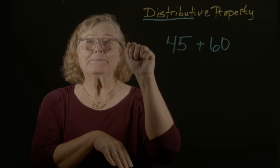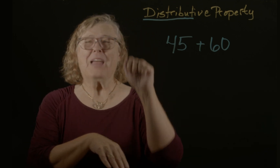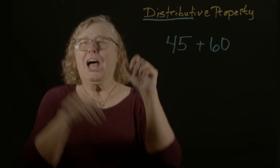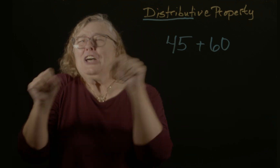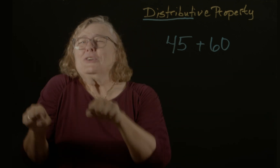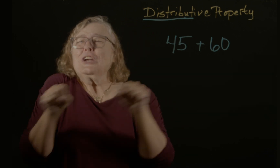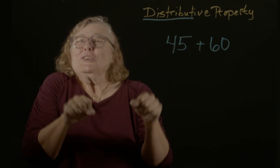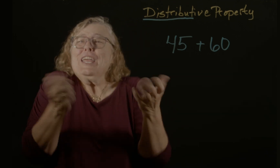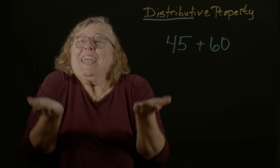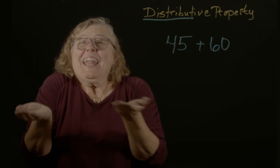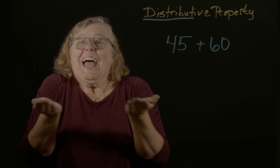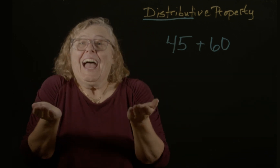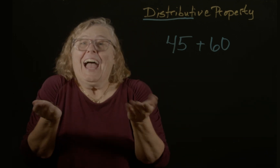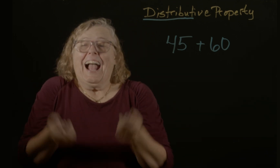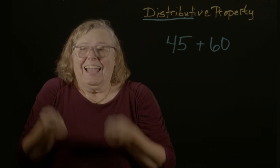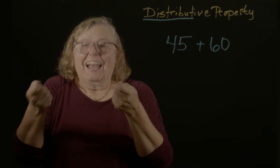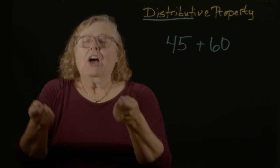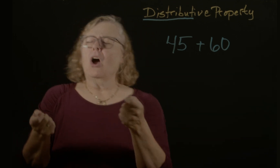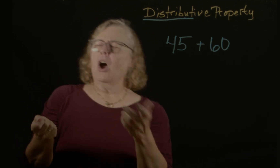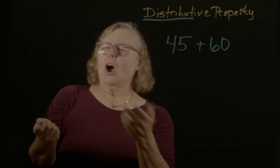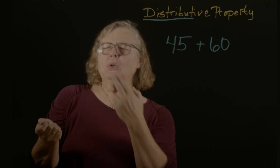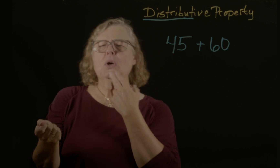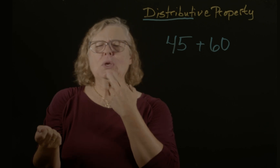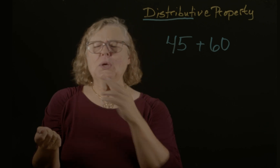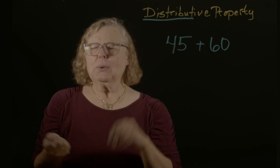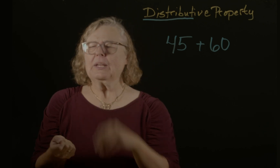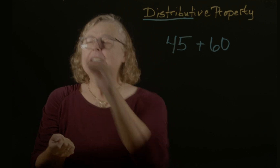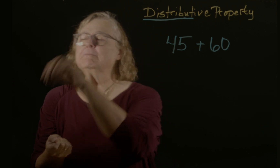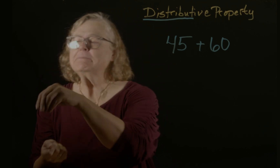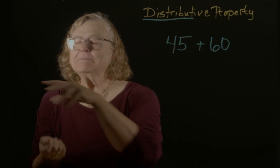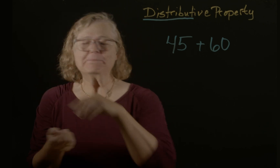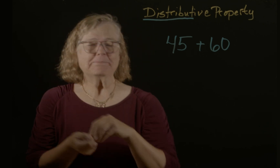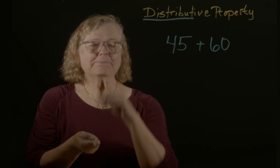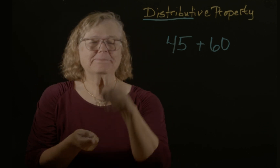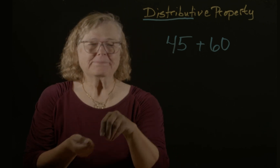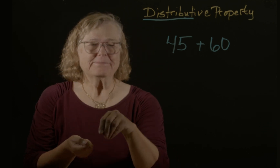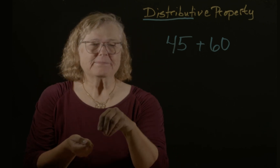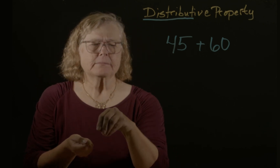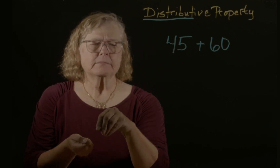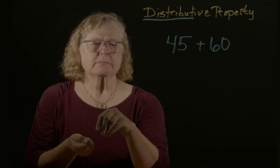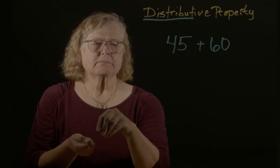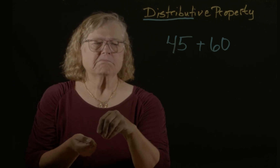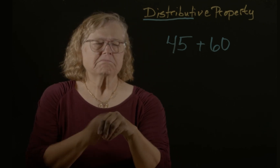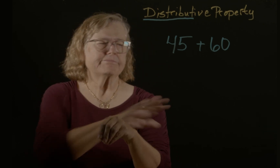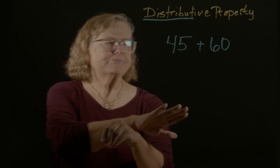What if you went and you knocked at the door and you said, "Trick or treat"? And the person says, "Oh, you guys look so cute. Candy for you, and